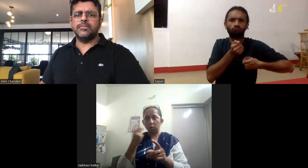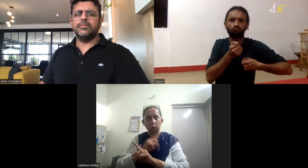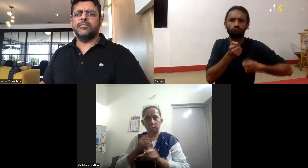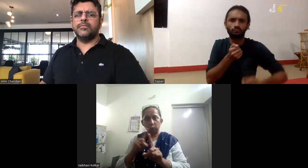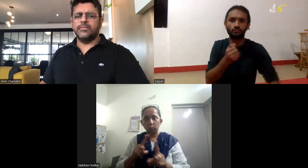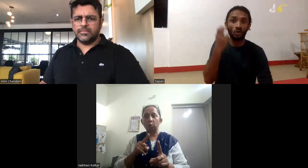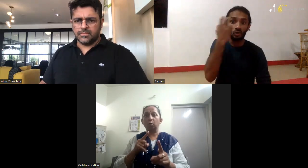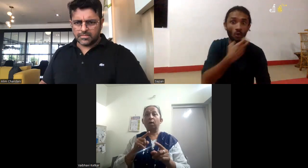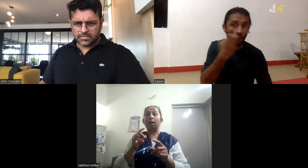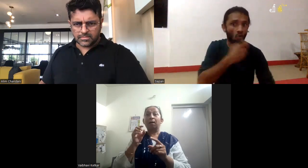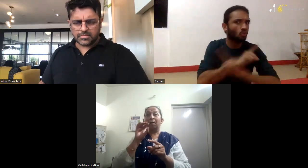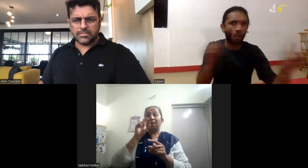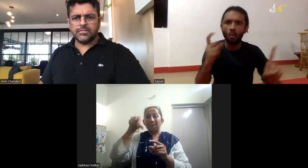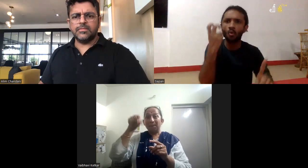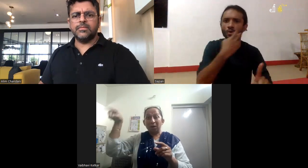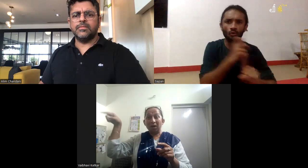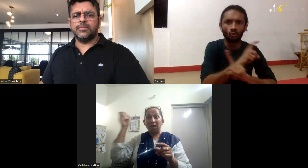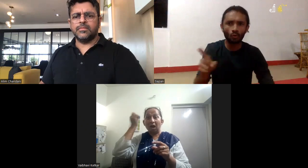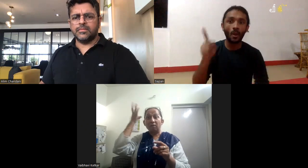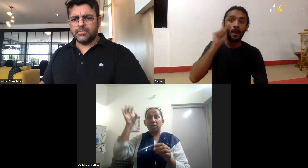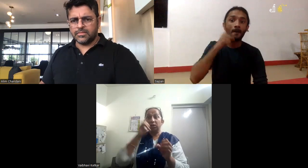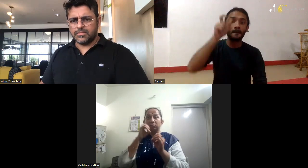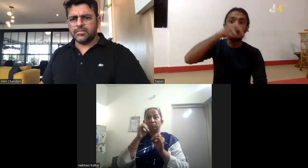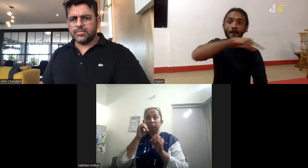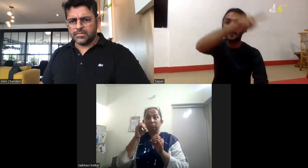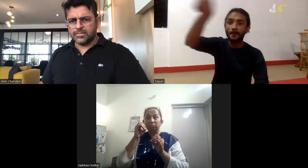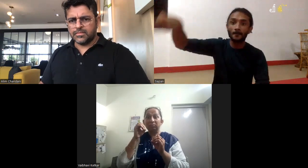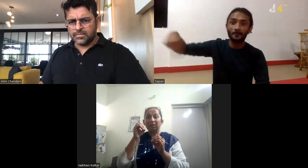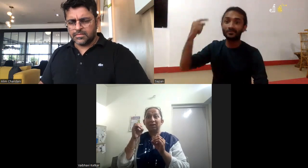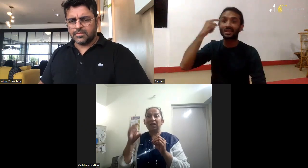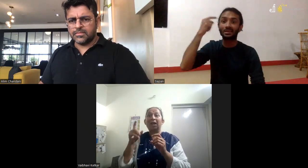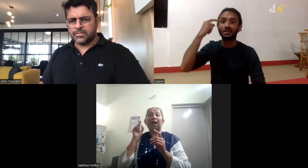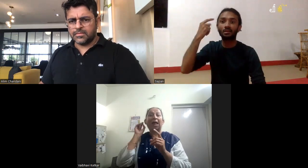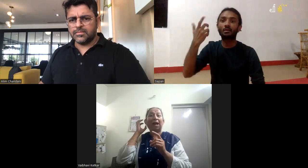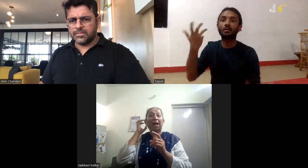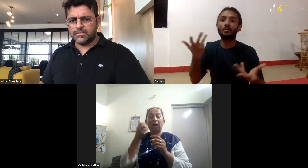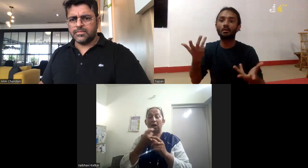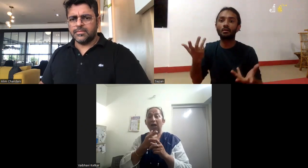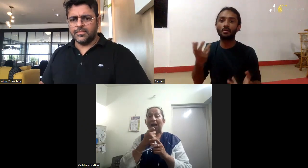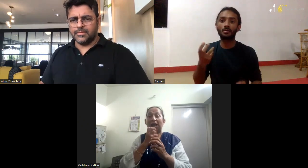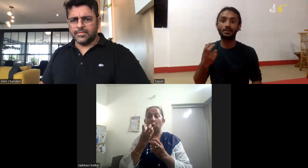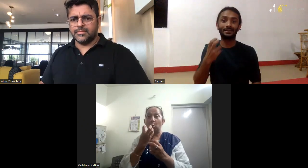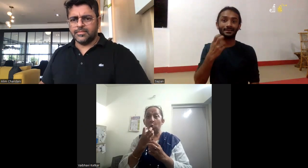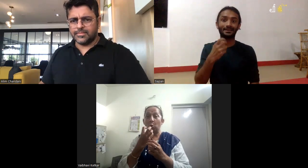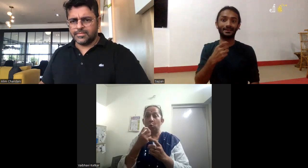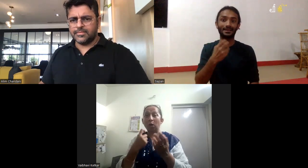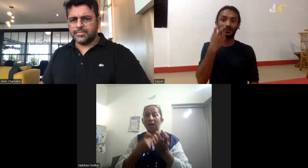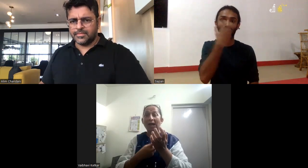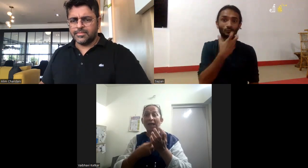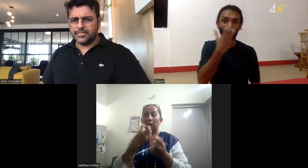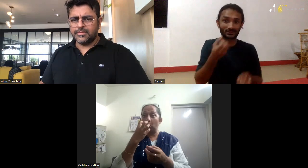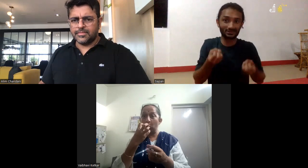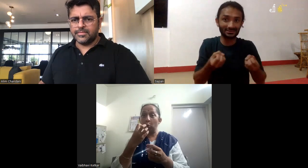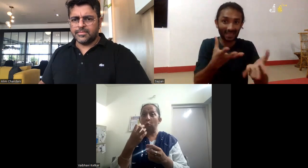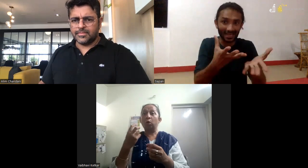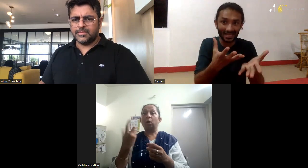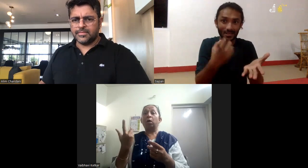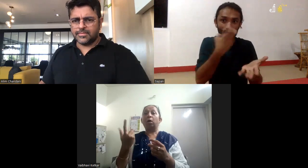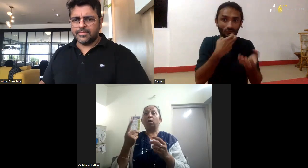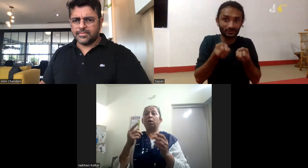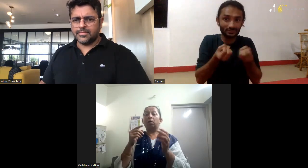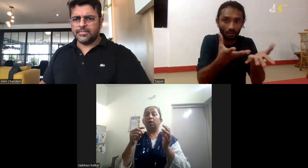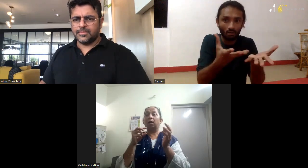to get to the higher education, they are going to the speech therapy, and but they know that yeah, it's useless.